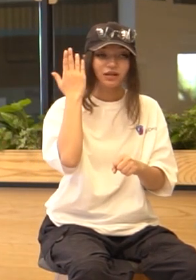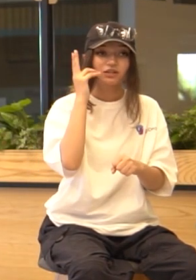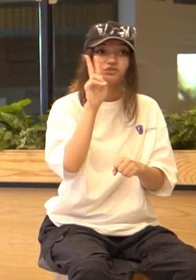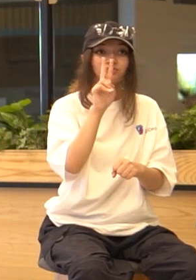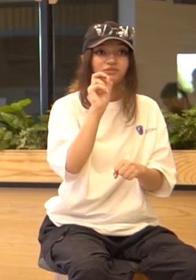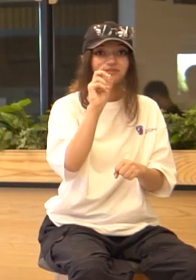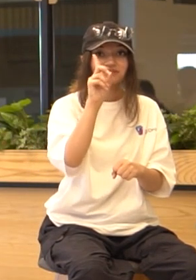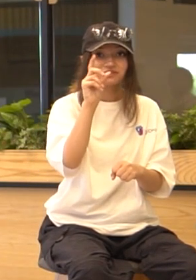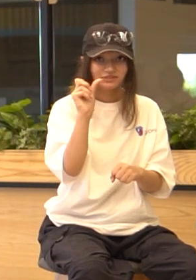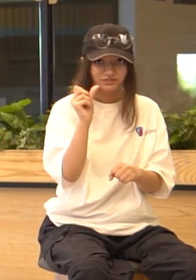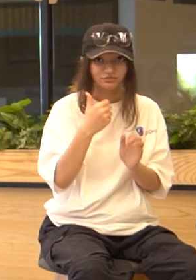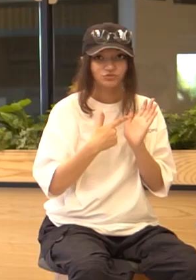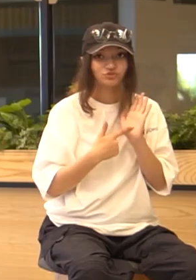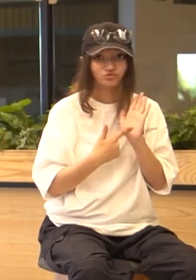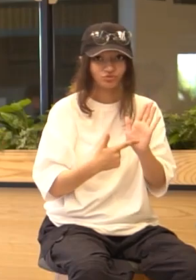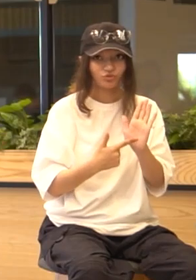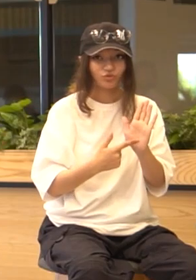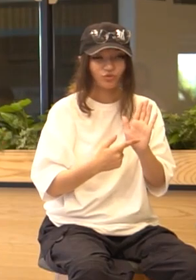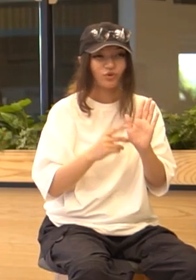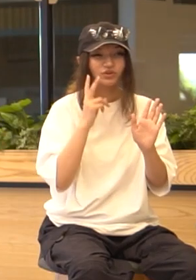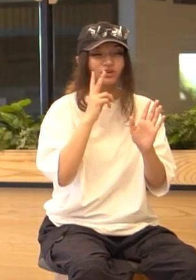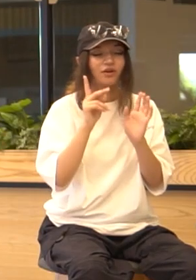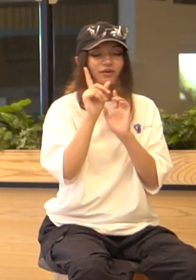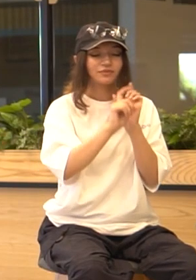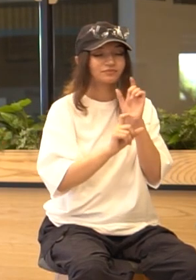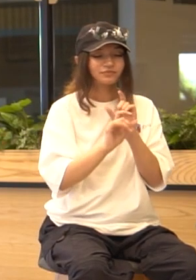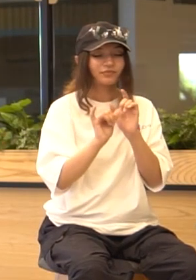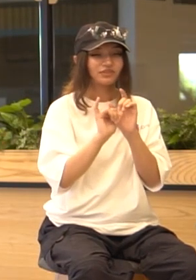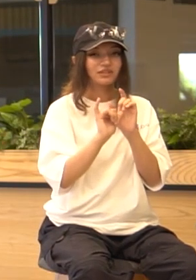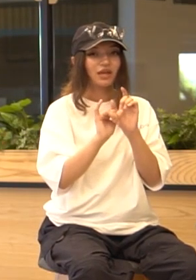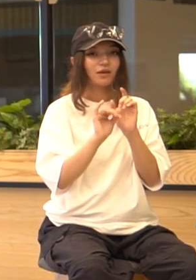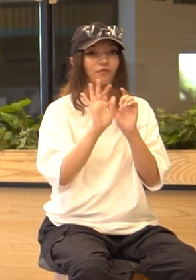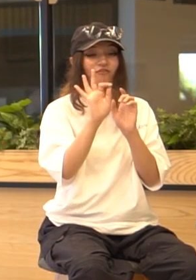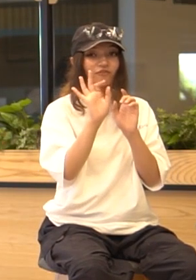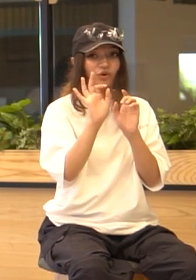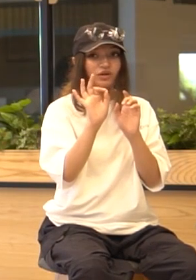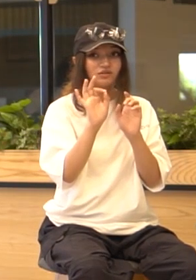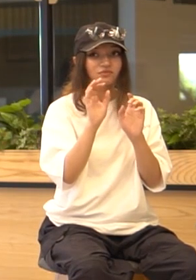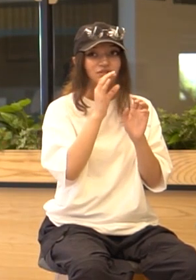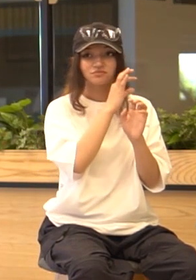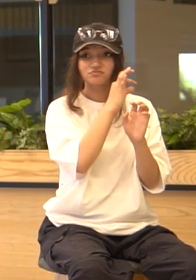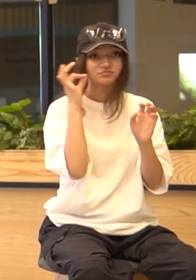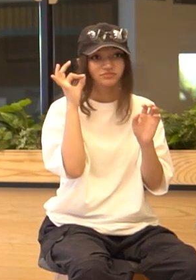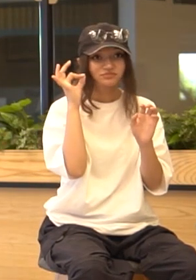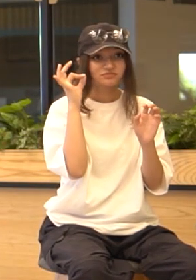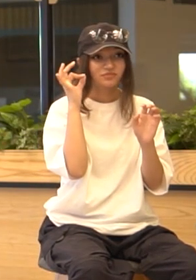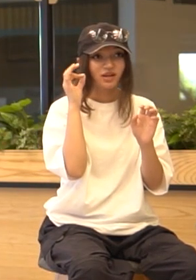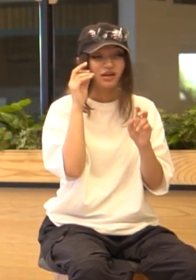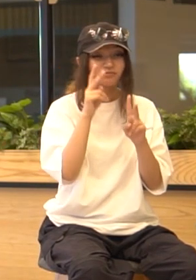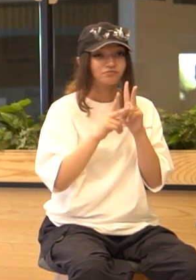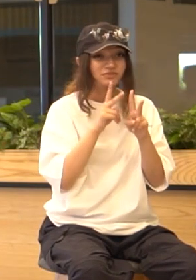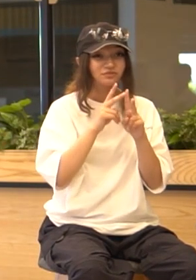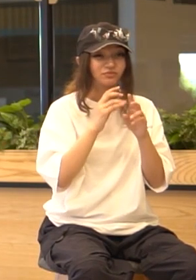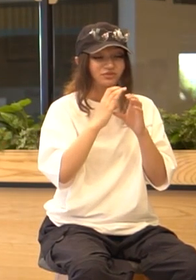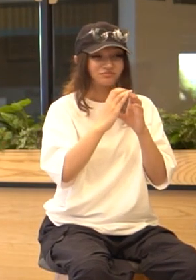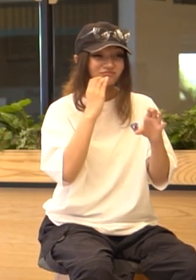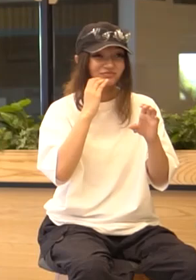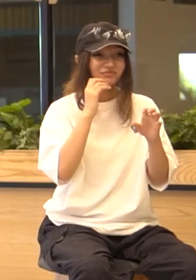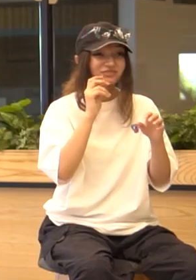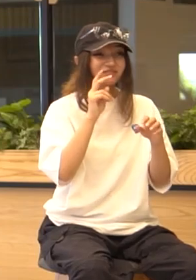2016. I'll paint you a picture. A 40-minute commute, and overcrowded vans, and